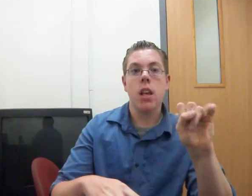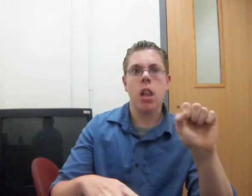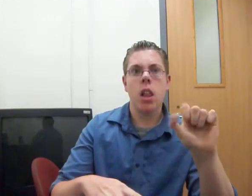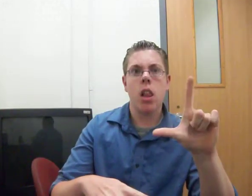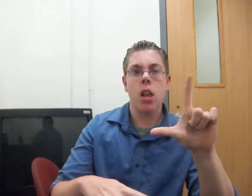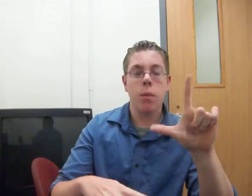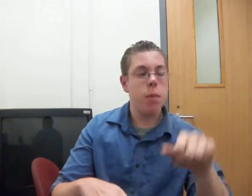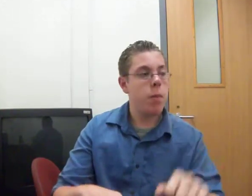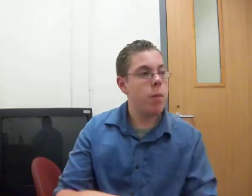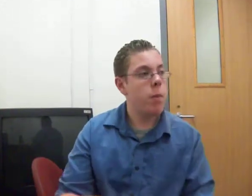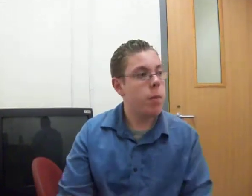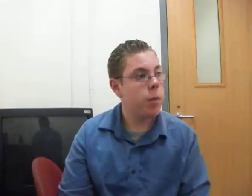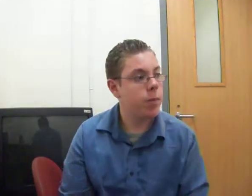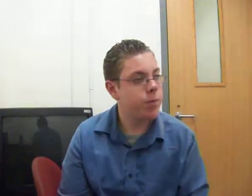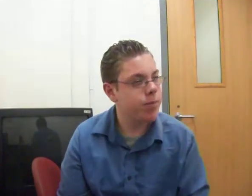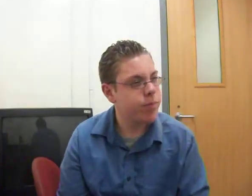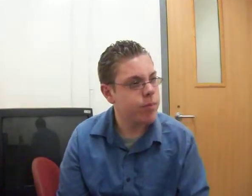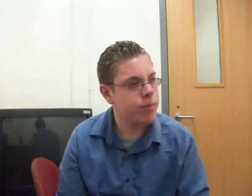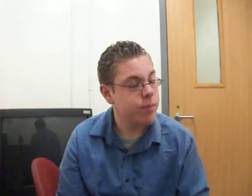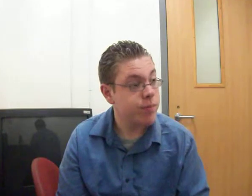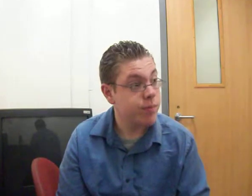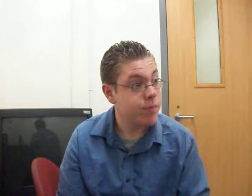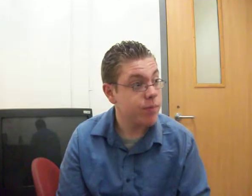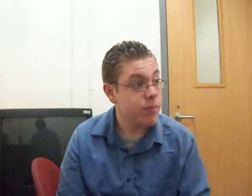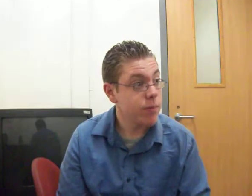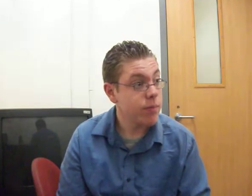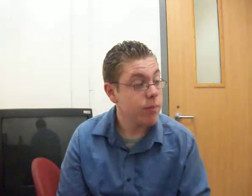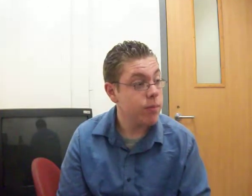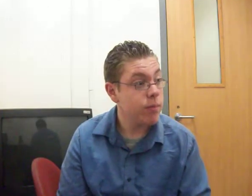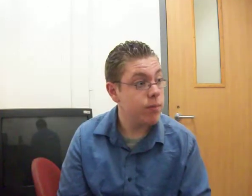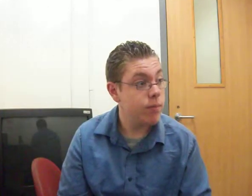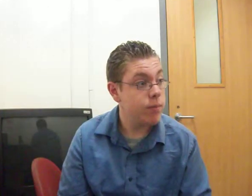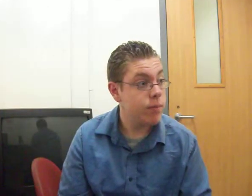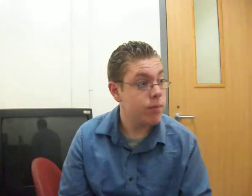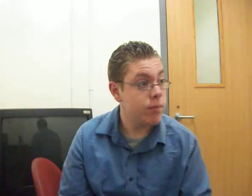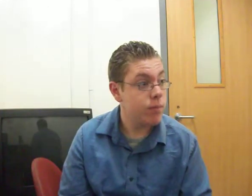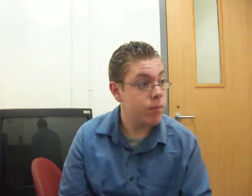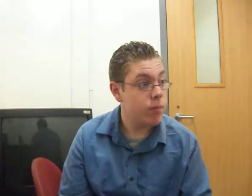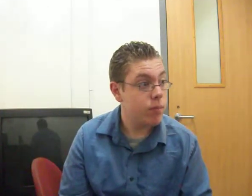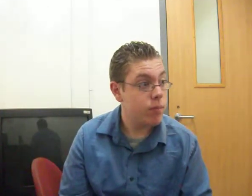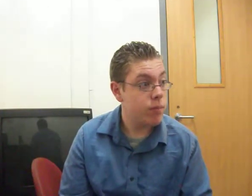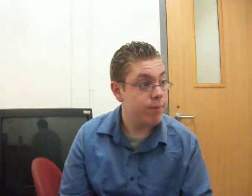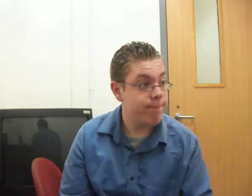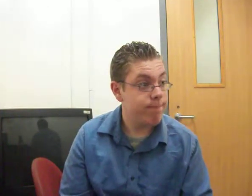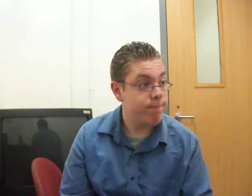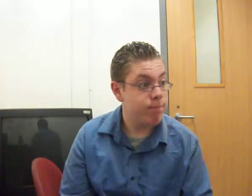In sailing, it's not always point to point to get from one place to another.